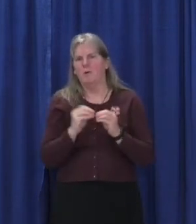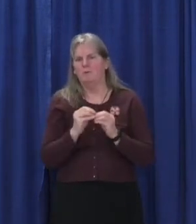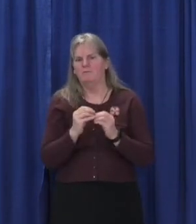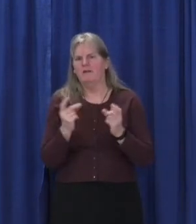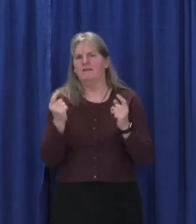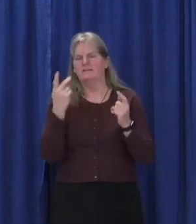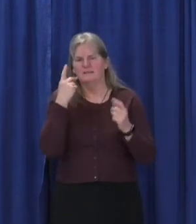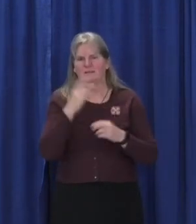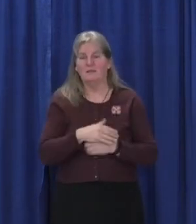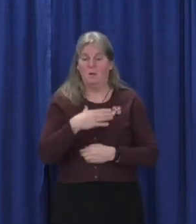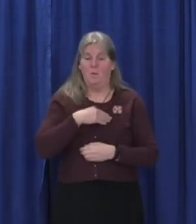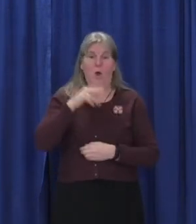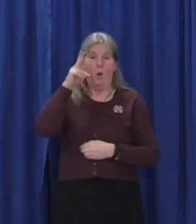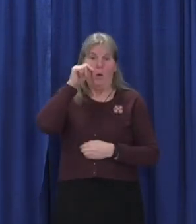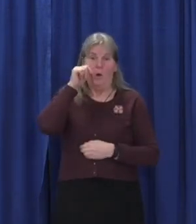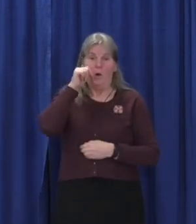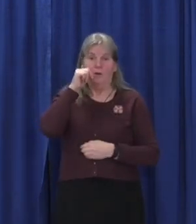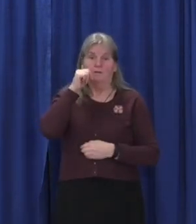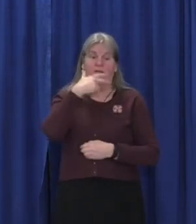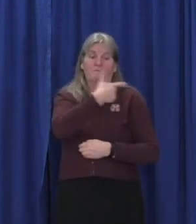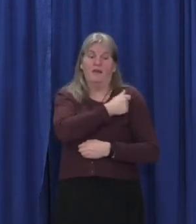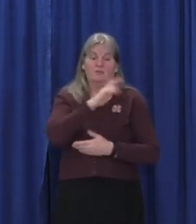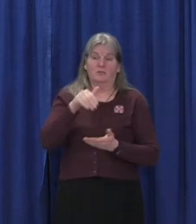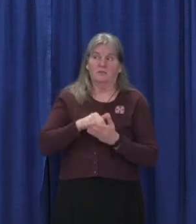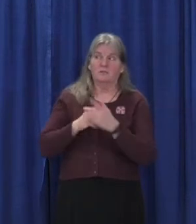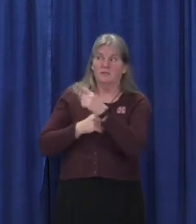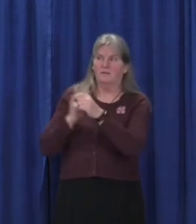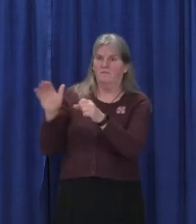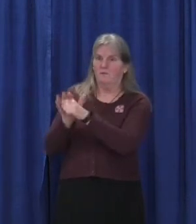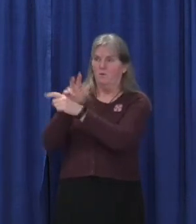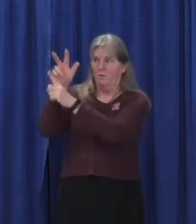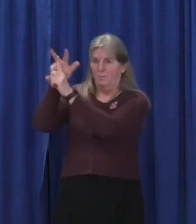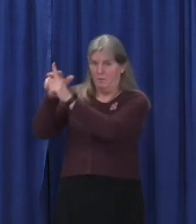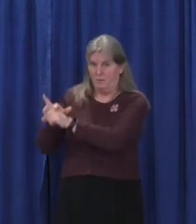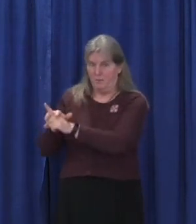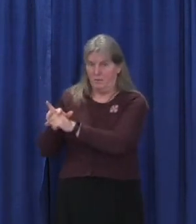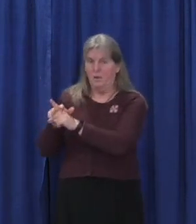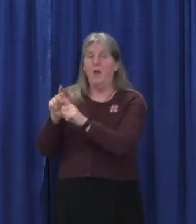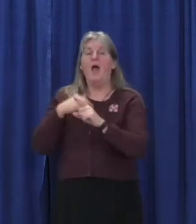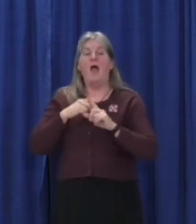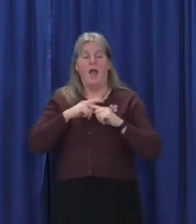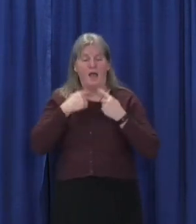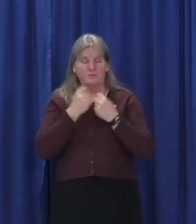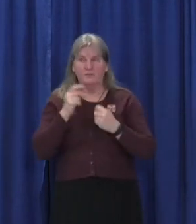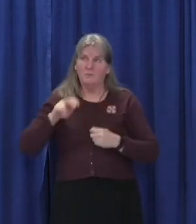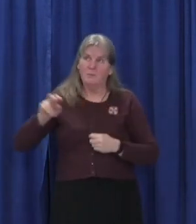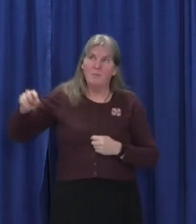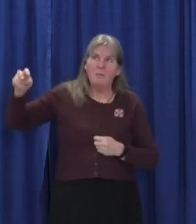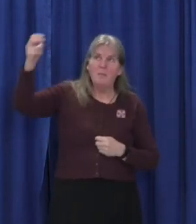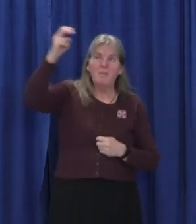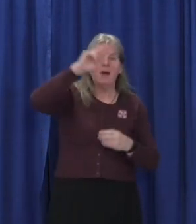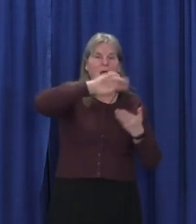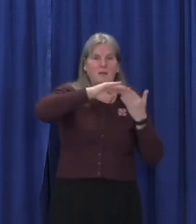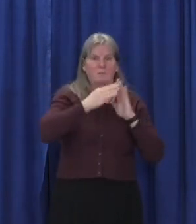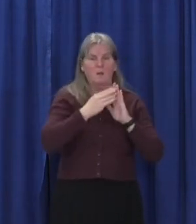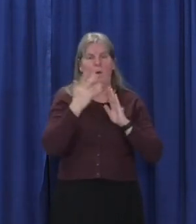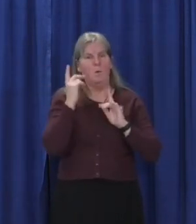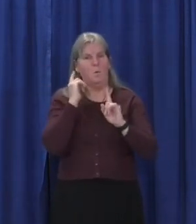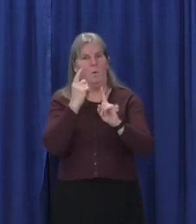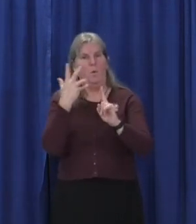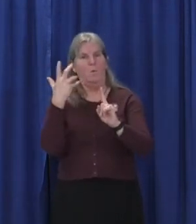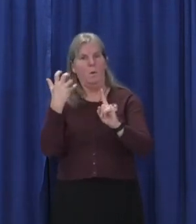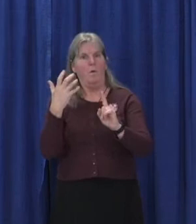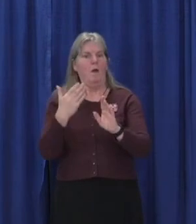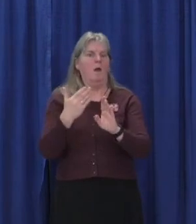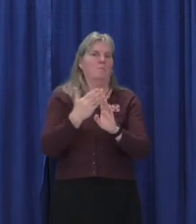The Whitehorse Clinic is fully booked, and we have teams visiting the communities, and we're going to vaccinate as many children as we can before the end of